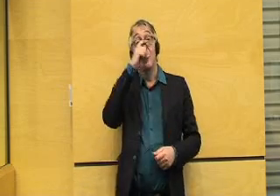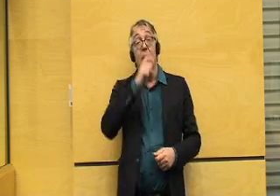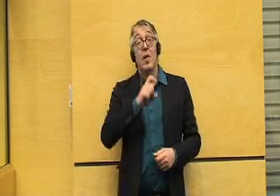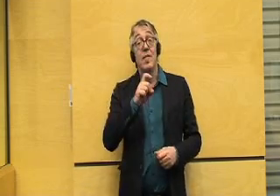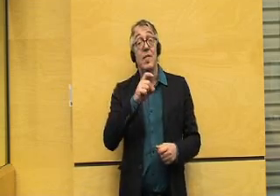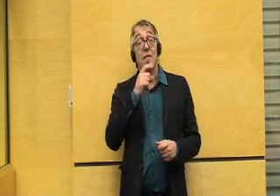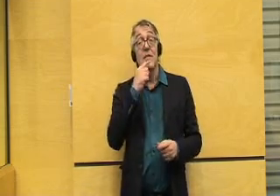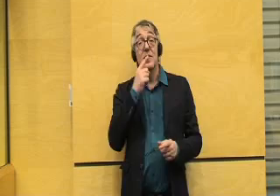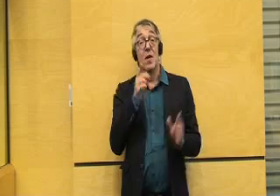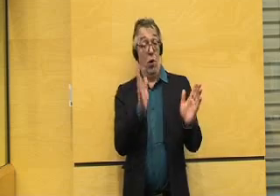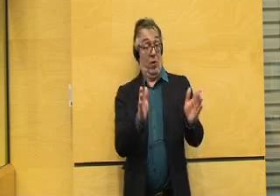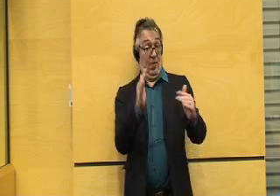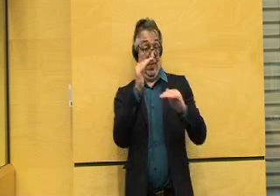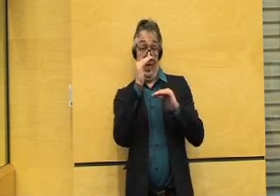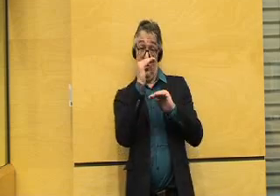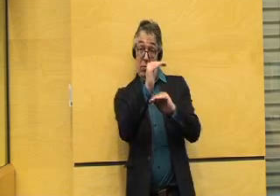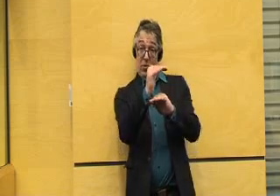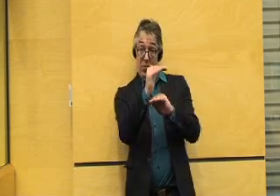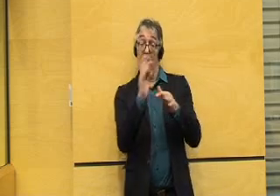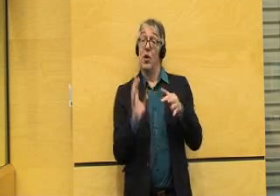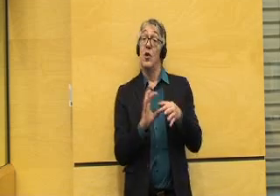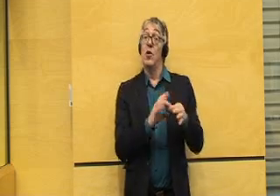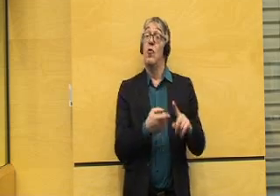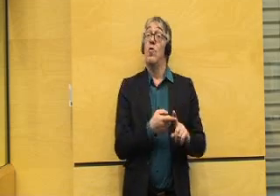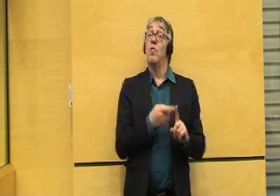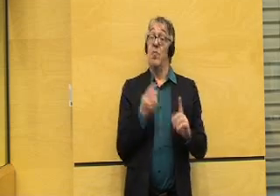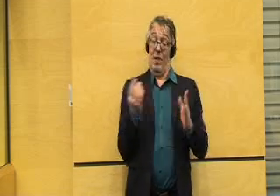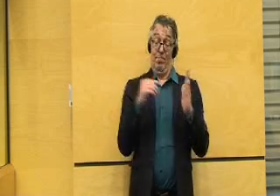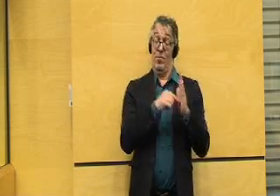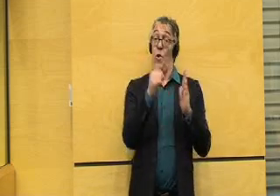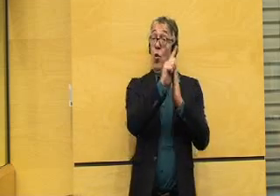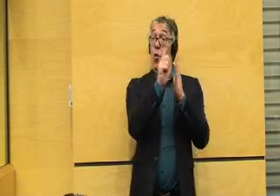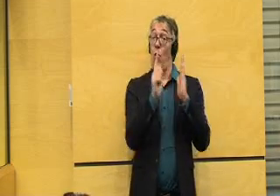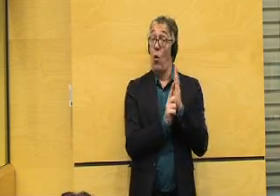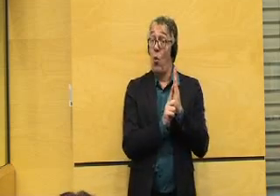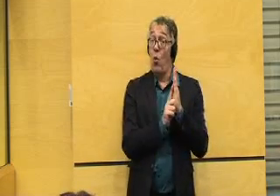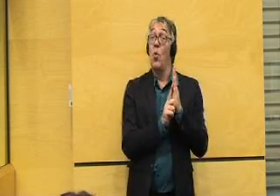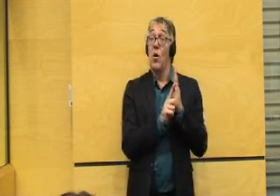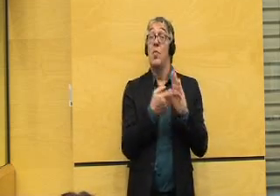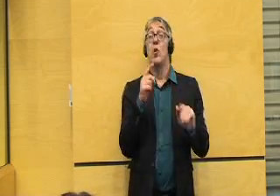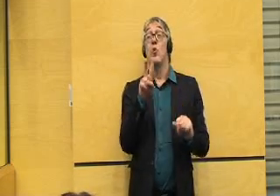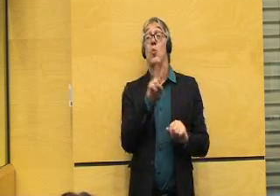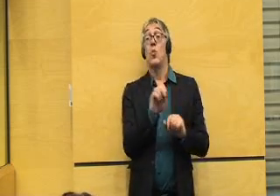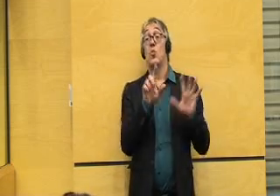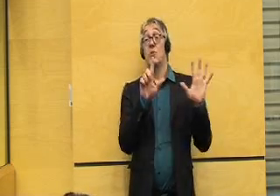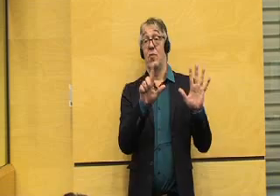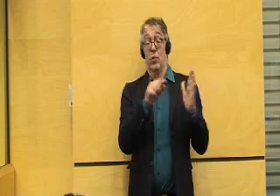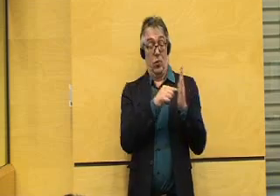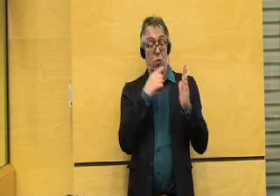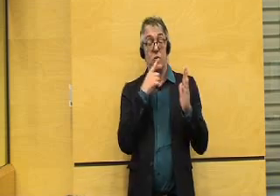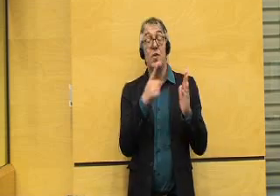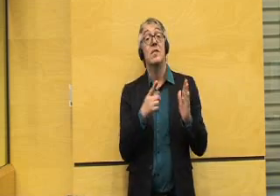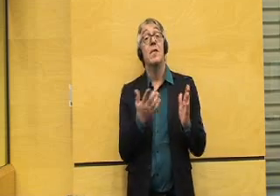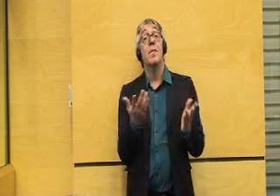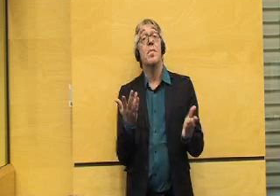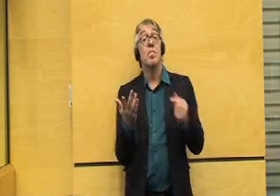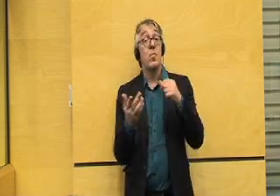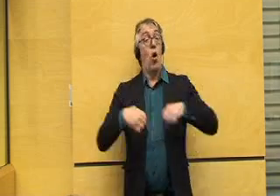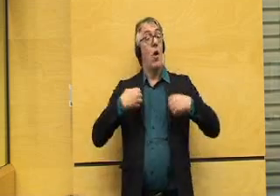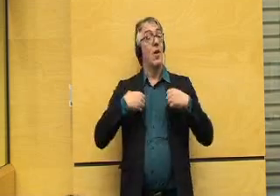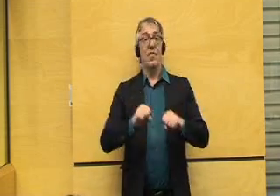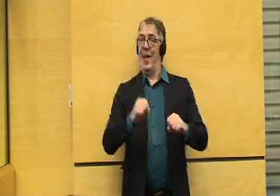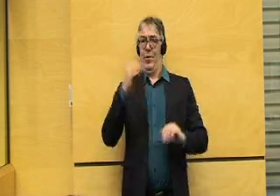Person with Disabilities Empowerment Act dated 2007. This definition defines disability as limitation of activity